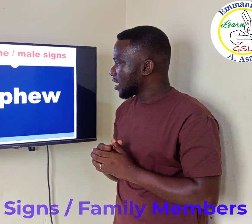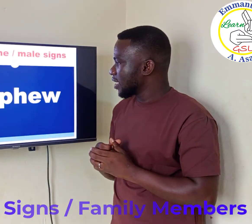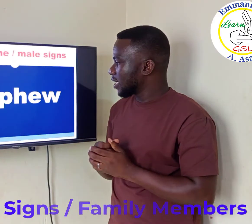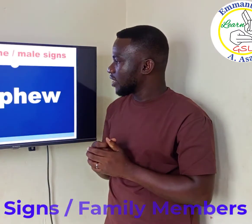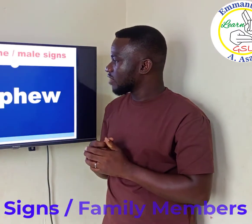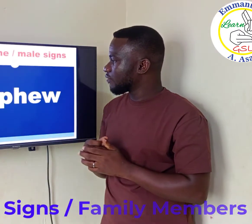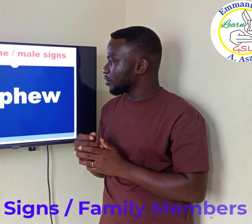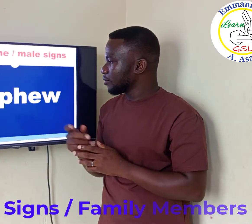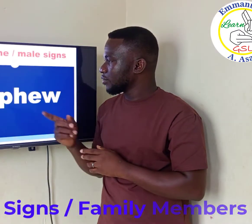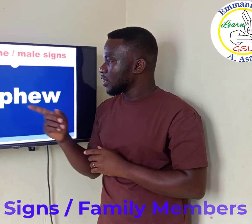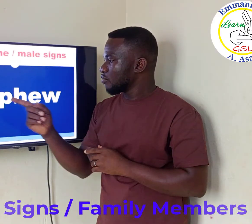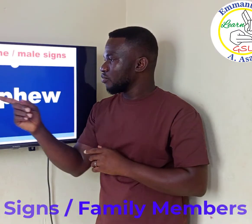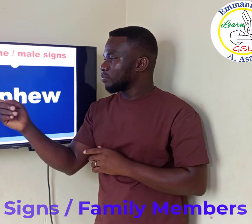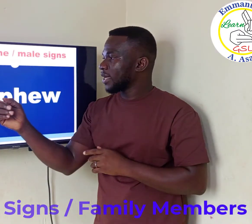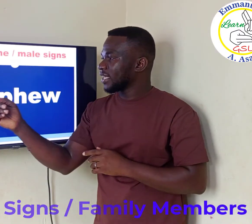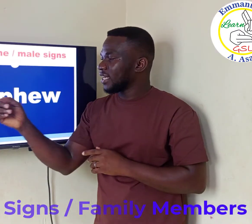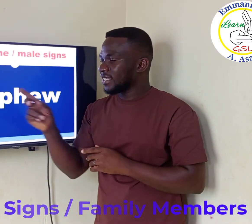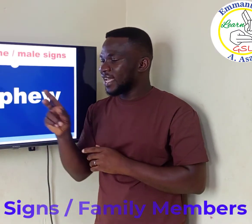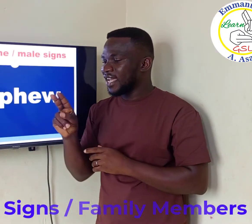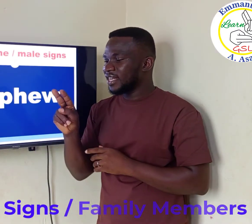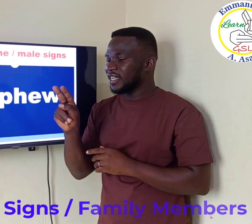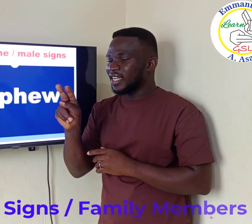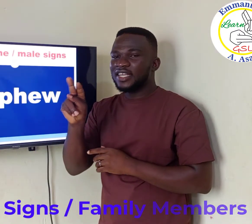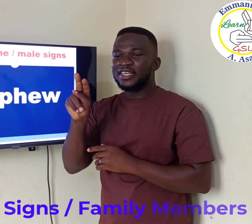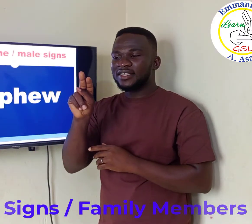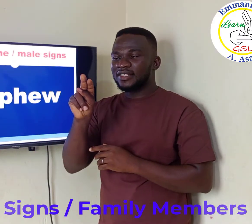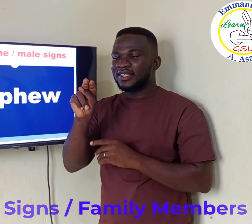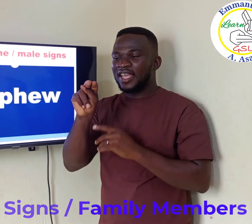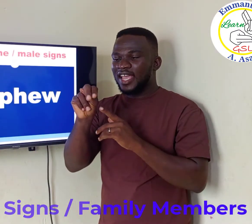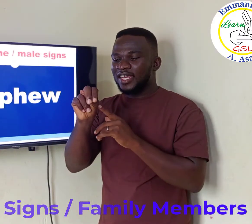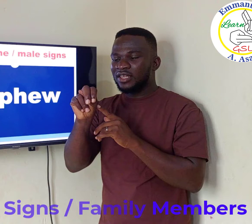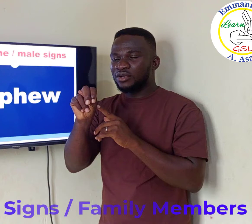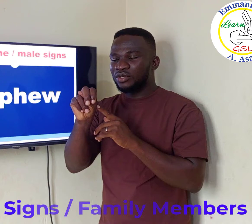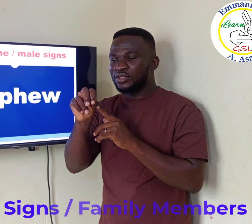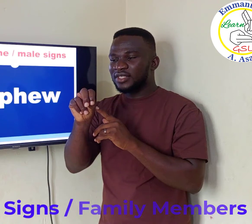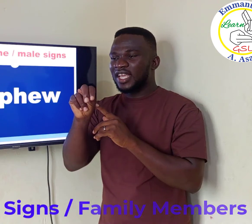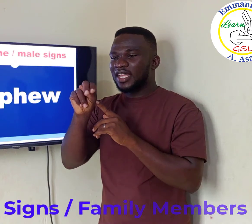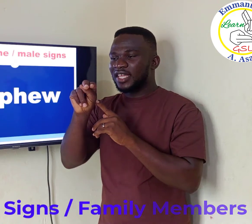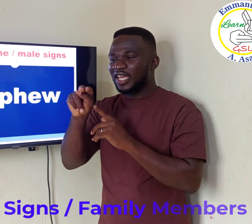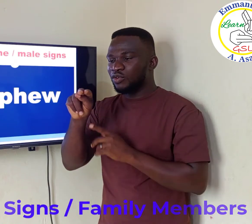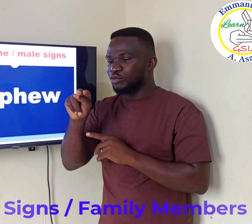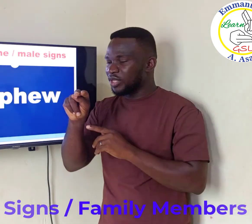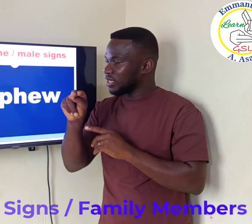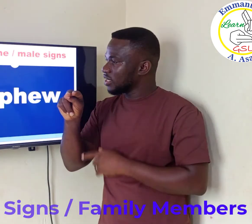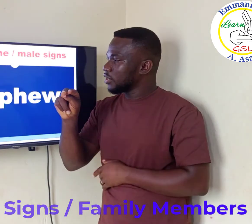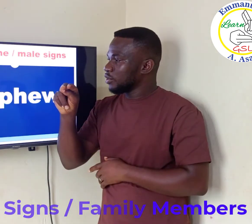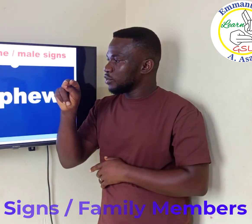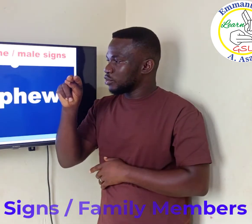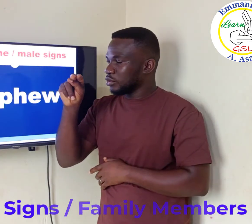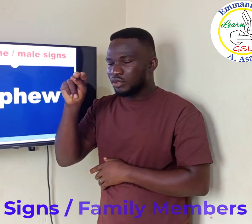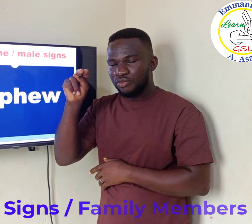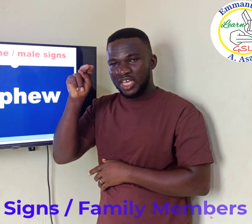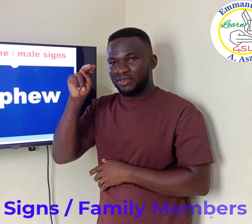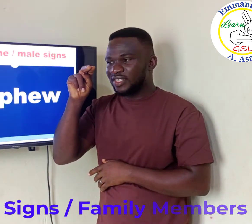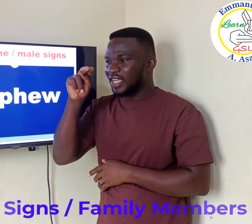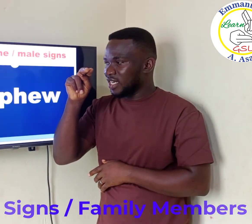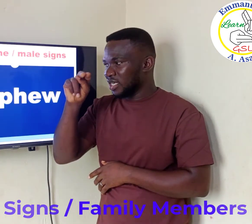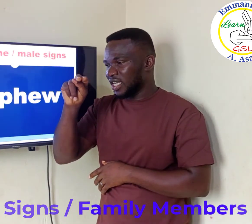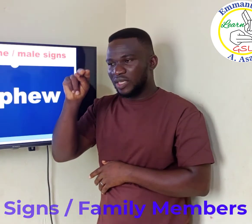Now, nephew, we pick the letter N. This is N close and N open. So we have this N, and we